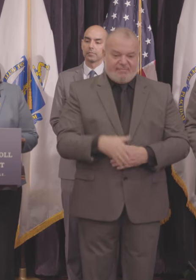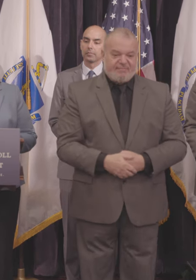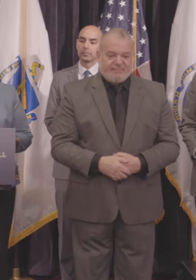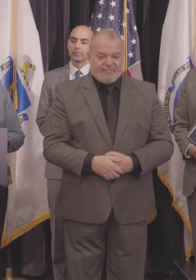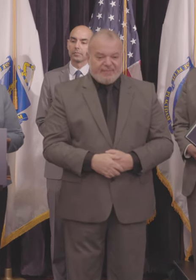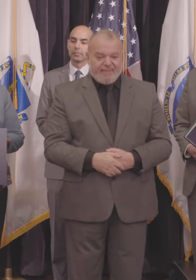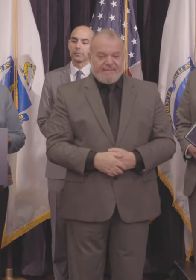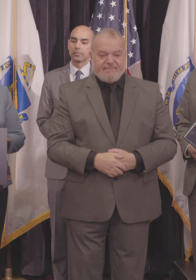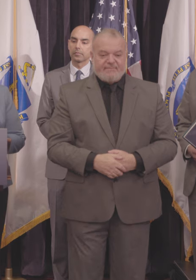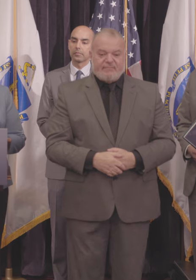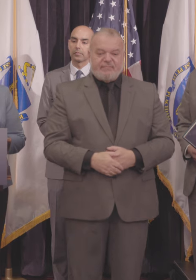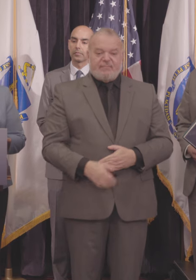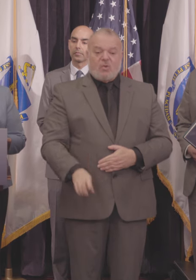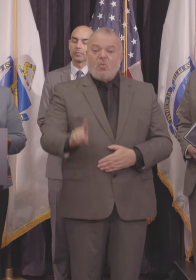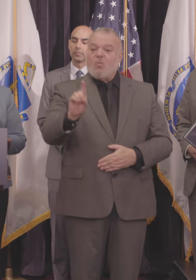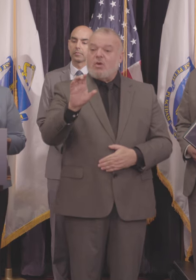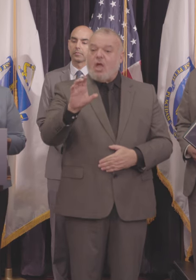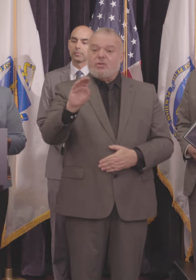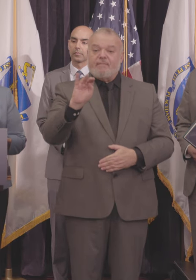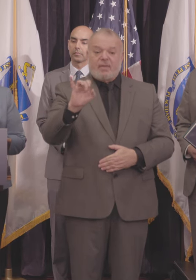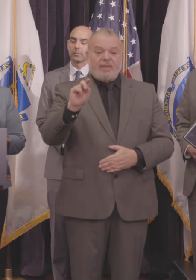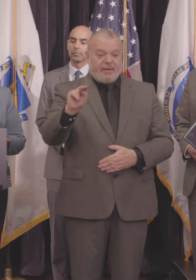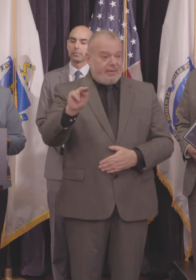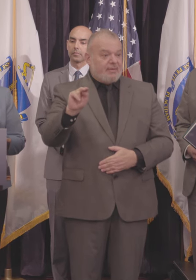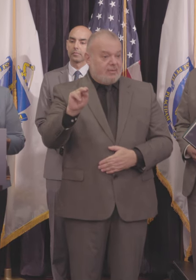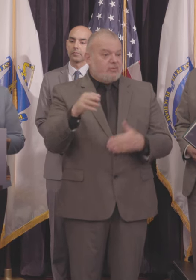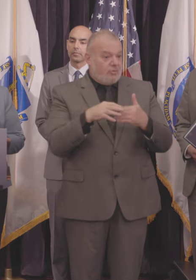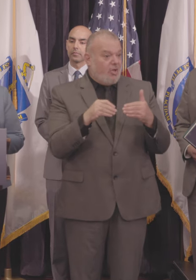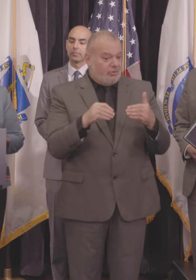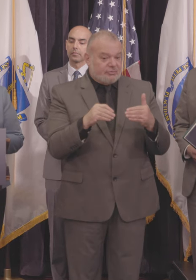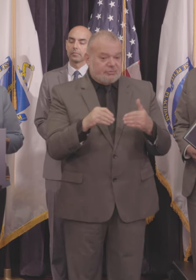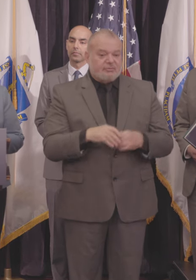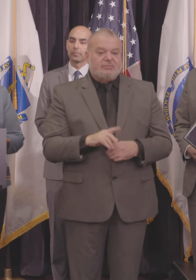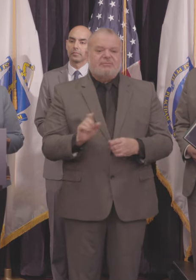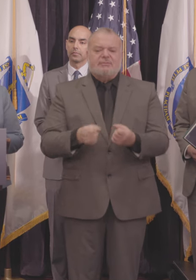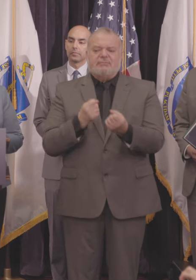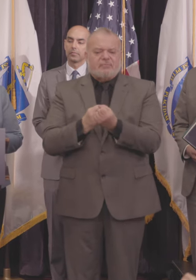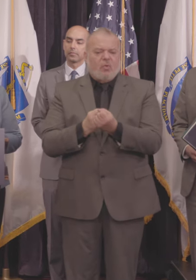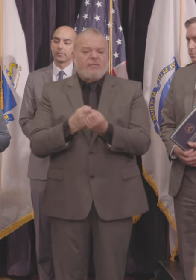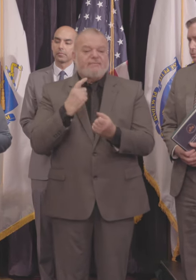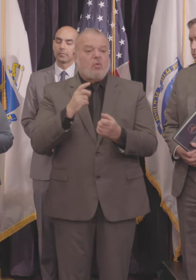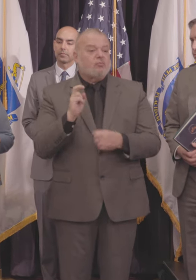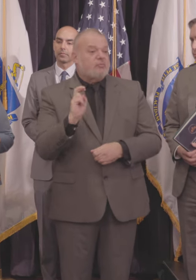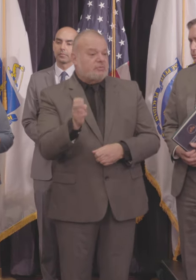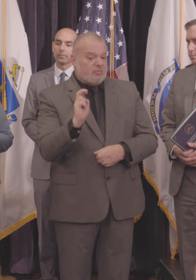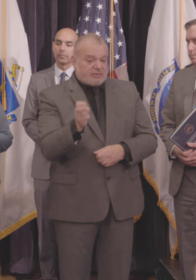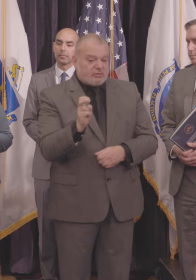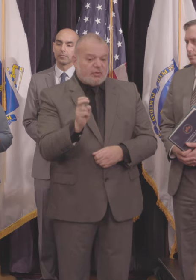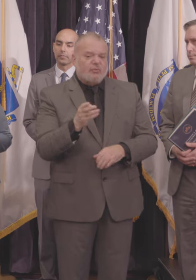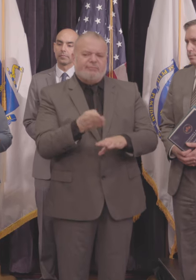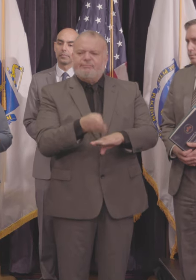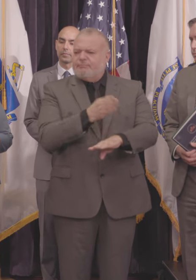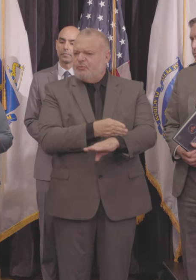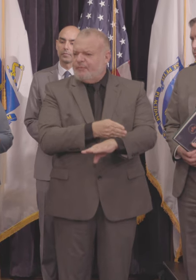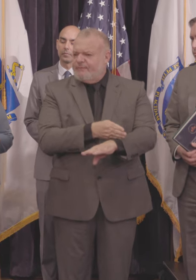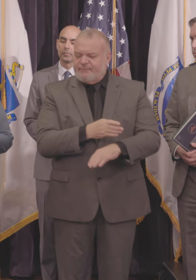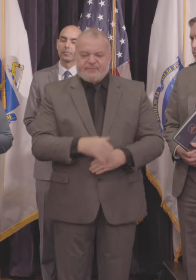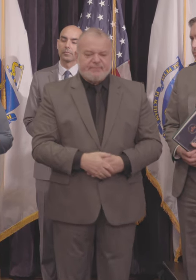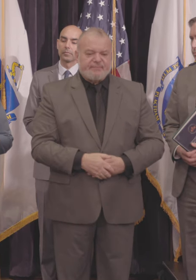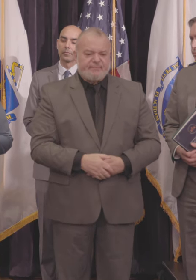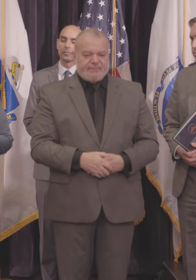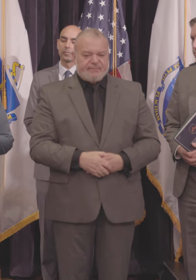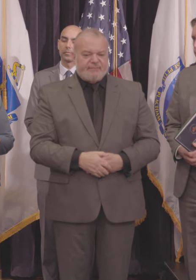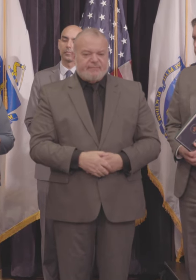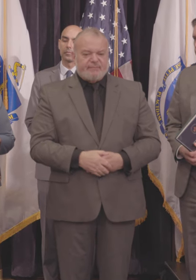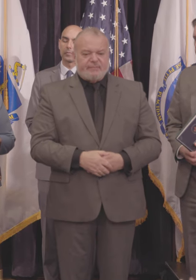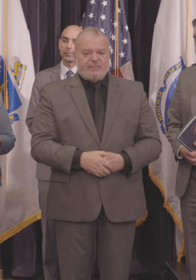Chapter 90 transportation funding to a total of $300 million in fiscal year 2025 to help cities and towns